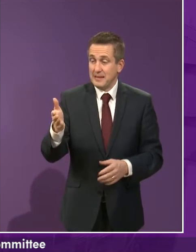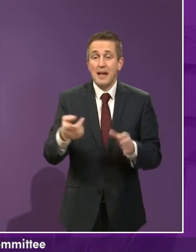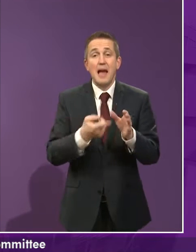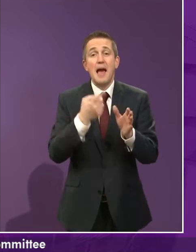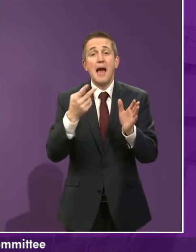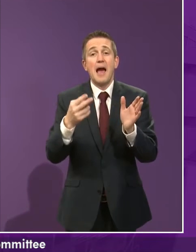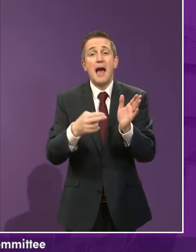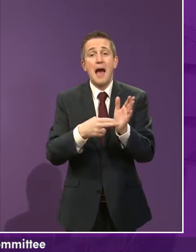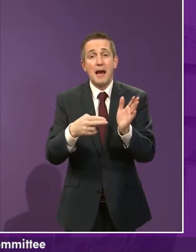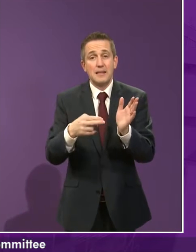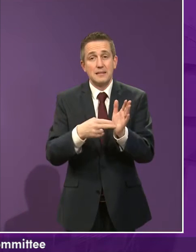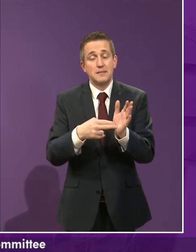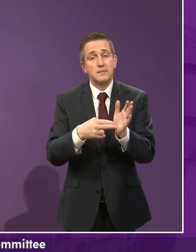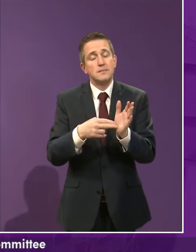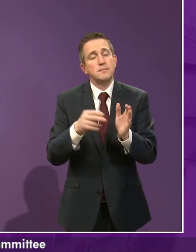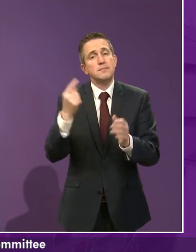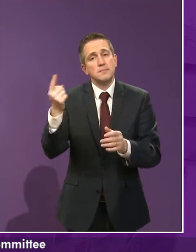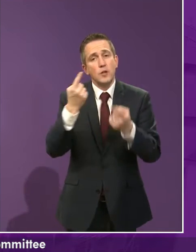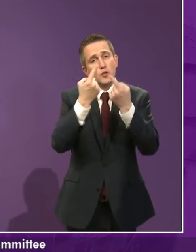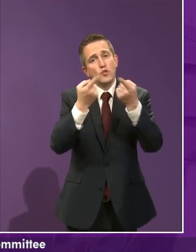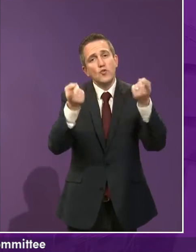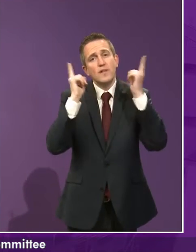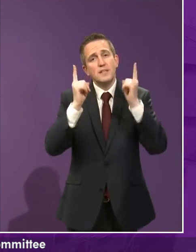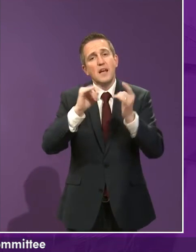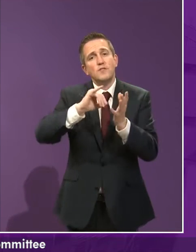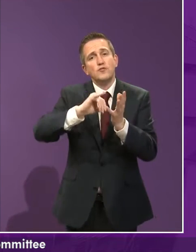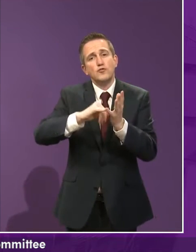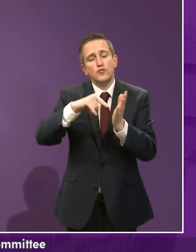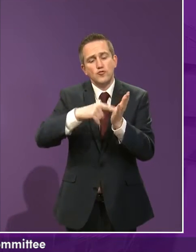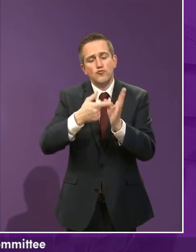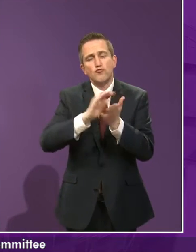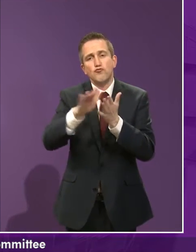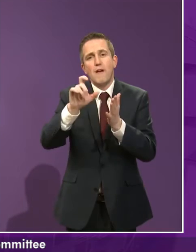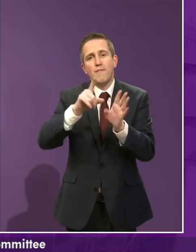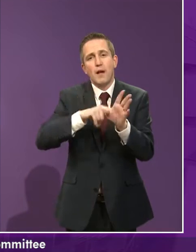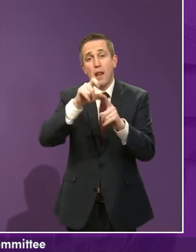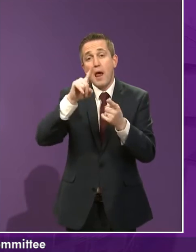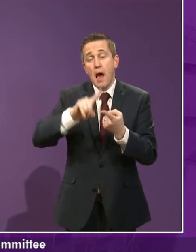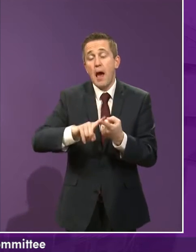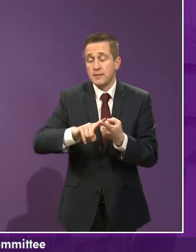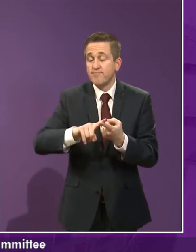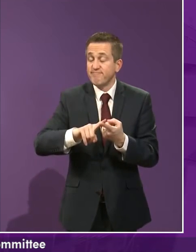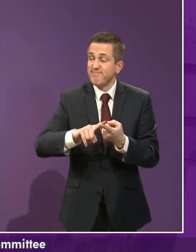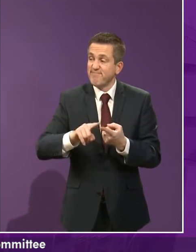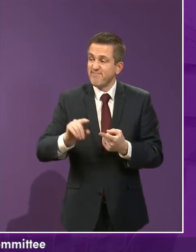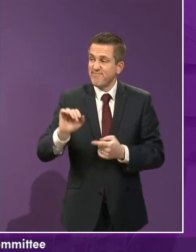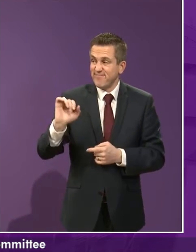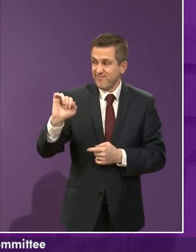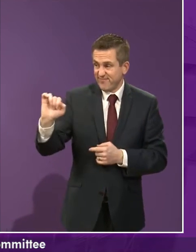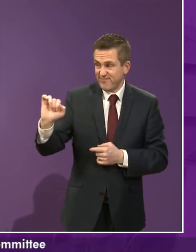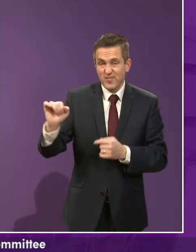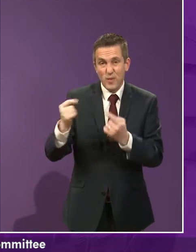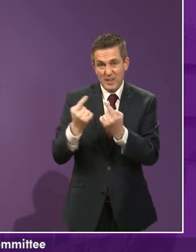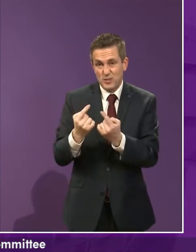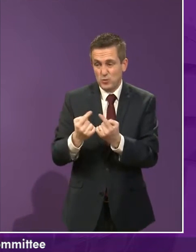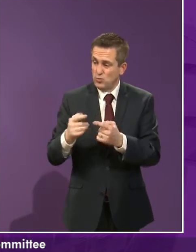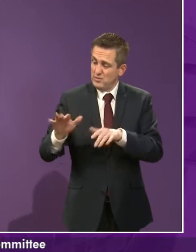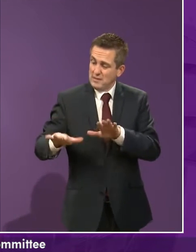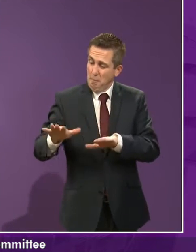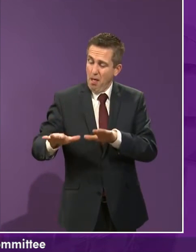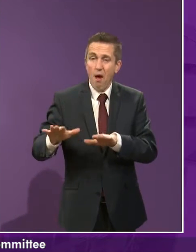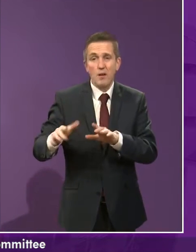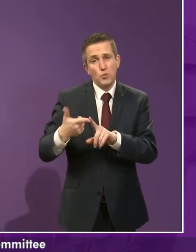Anne. Yeah, at the University of Strathclyde, some of our issues do reflect the issues that Sheila has communicated in